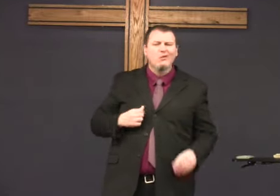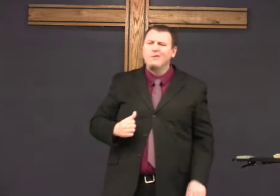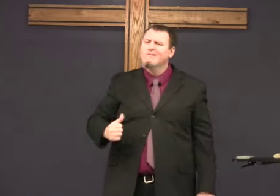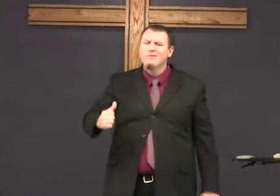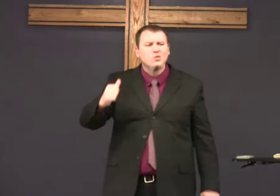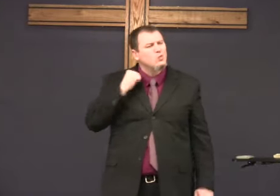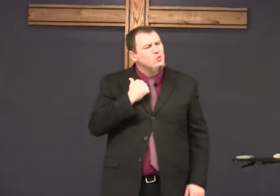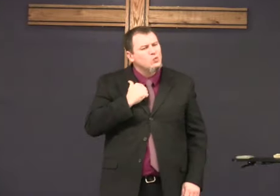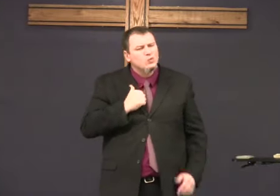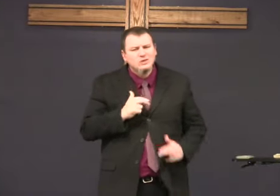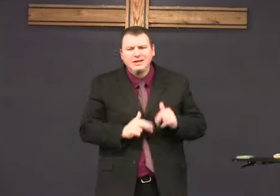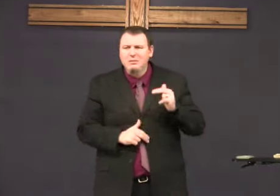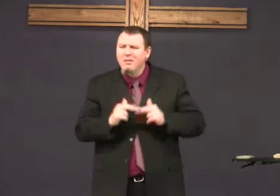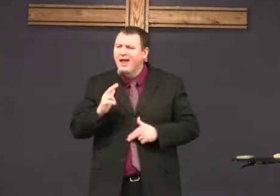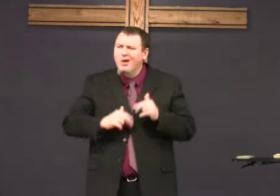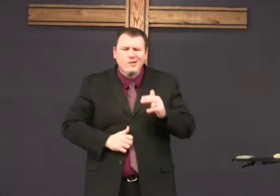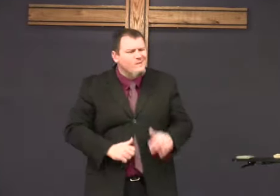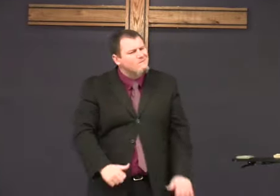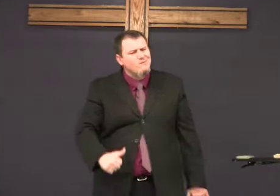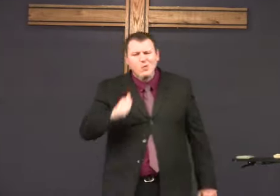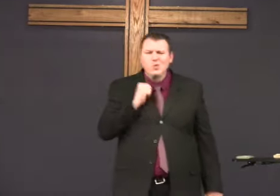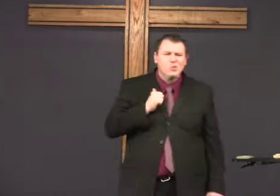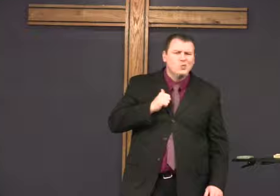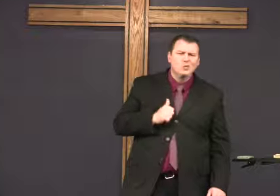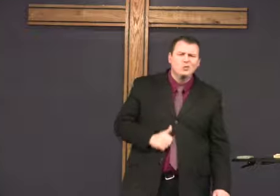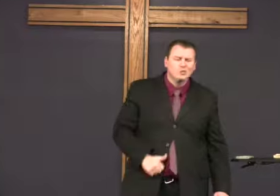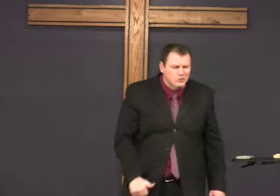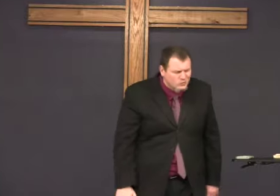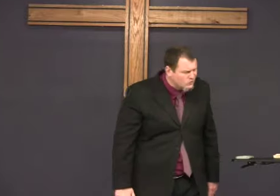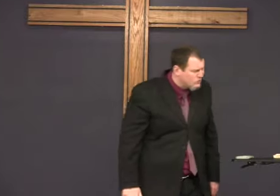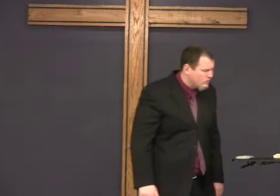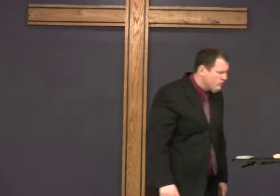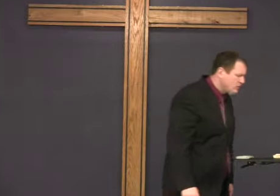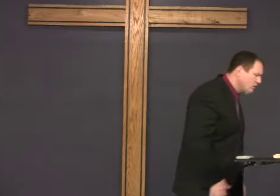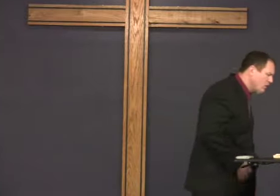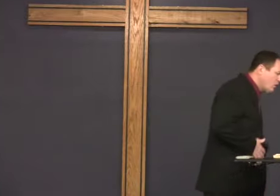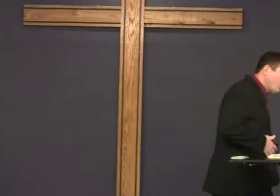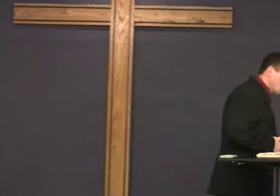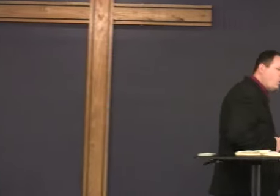Did he compromise? No. He refused to compromise.